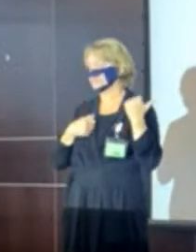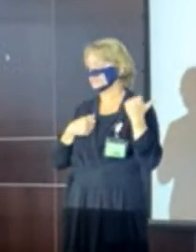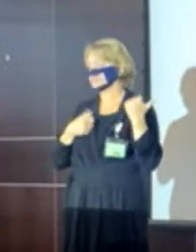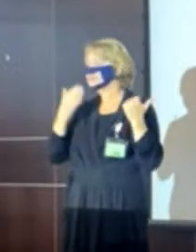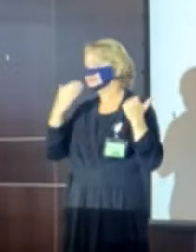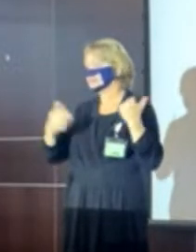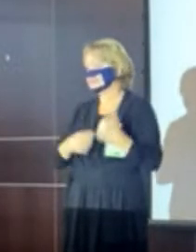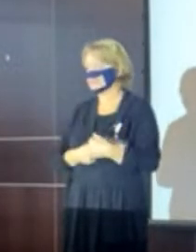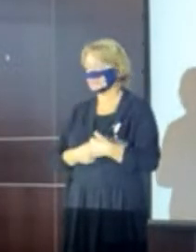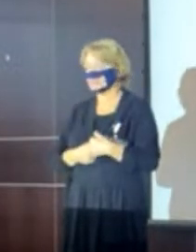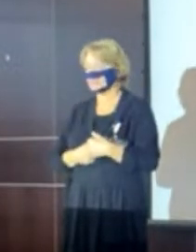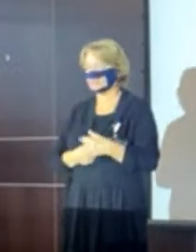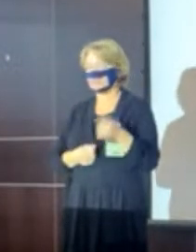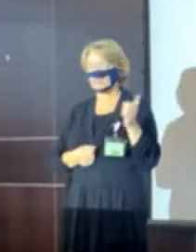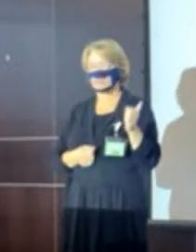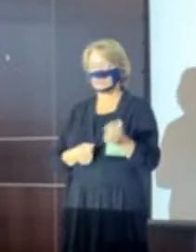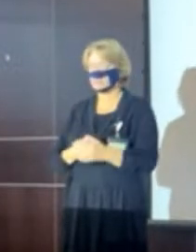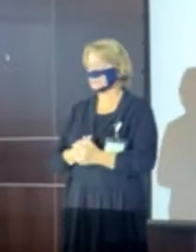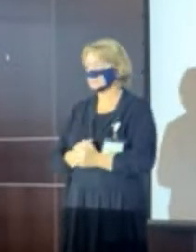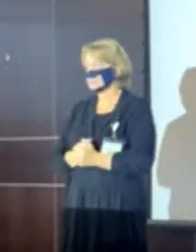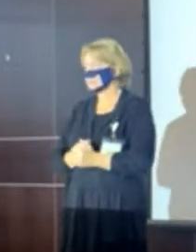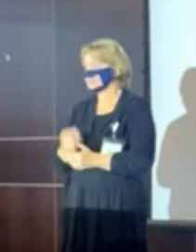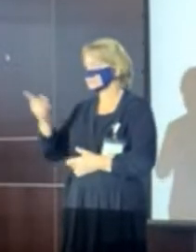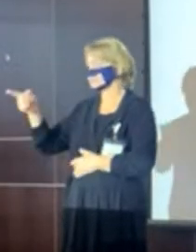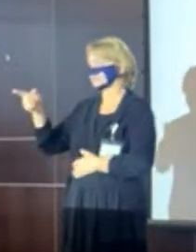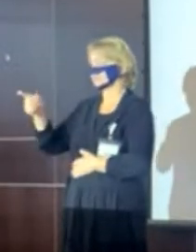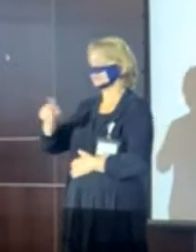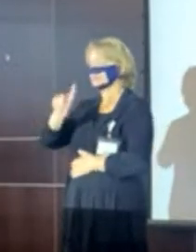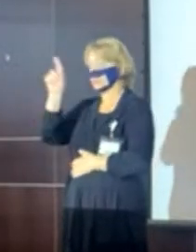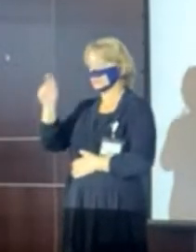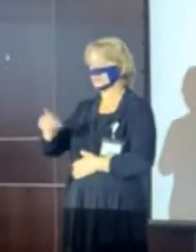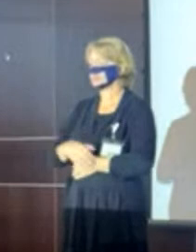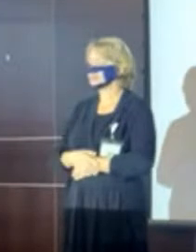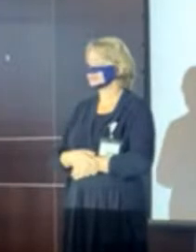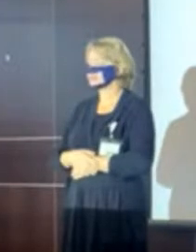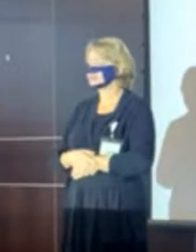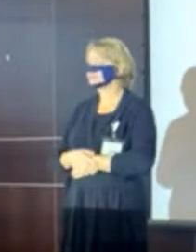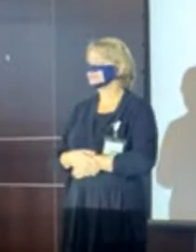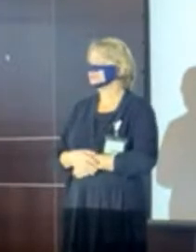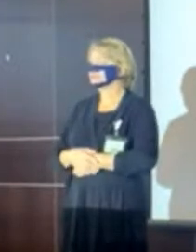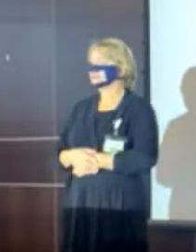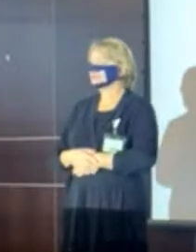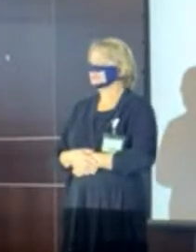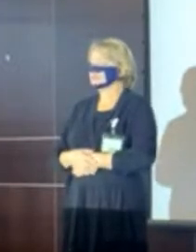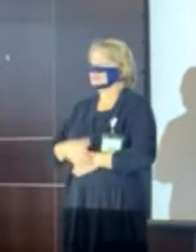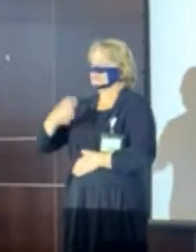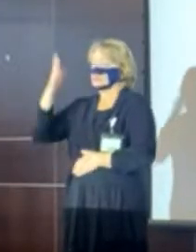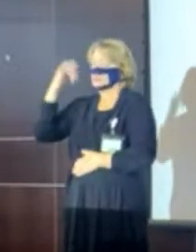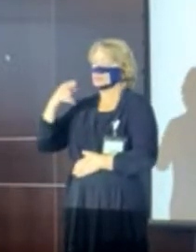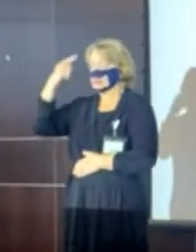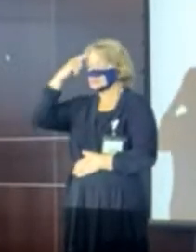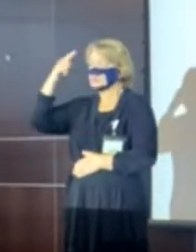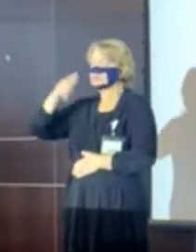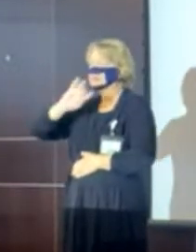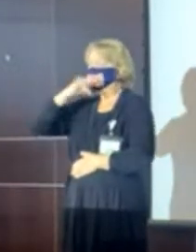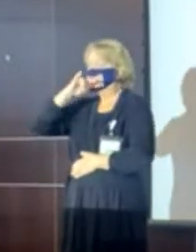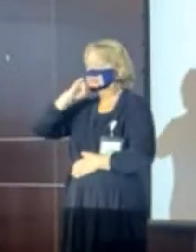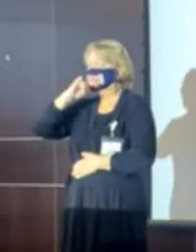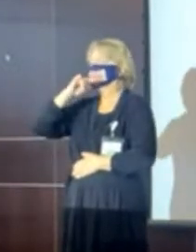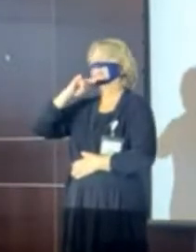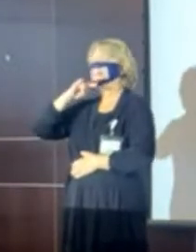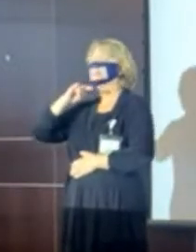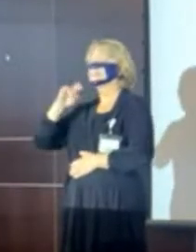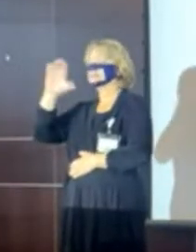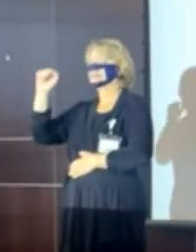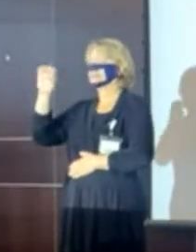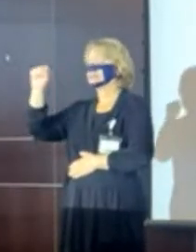Thank you. Dave? To what do you attribute the sharp decline in pediatric cases?